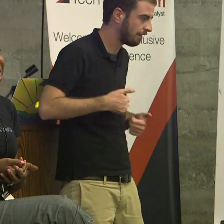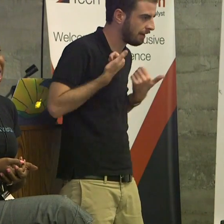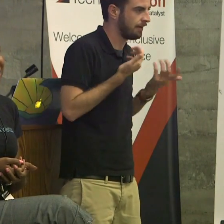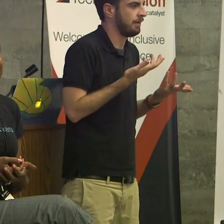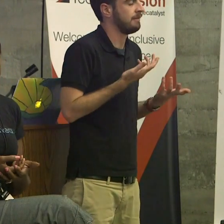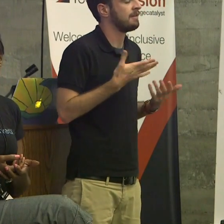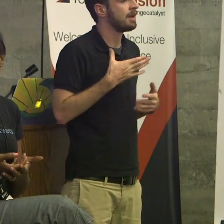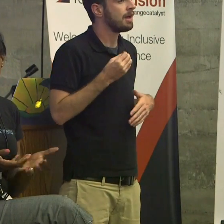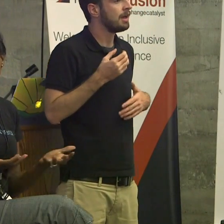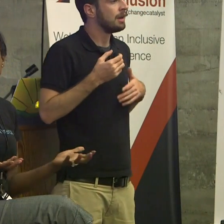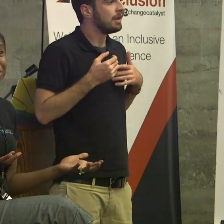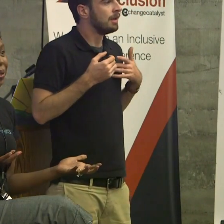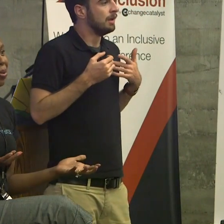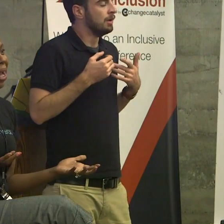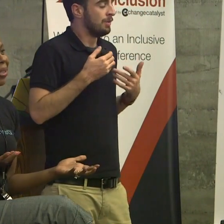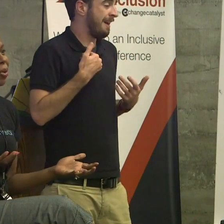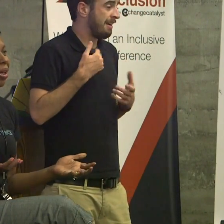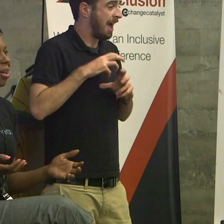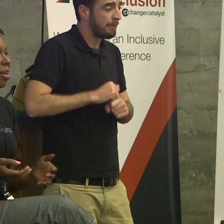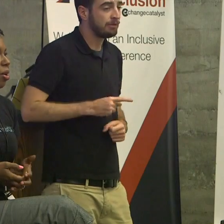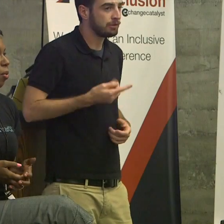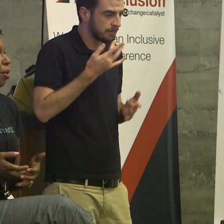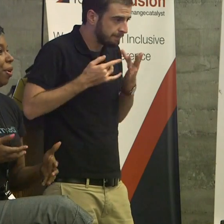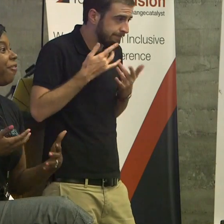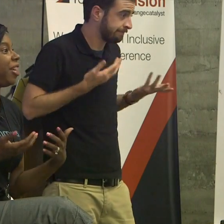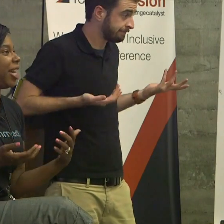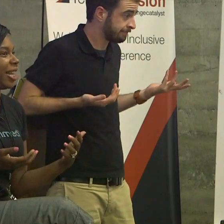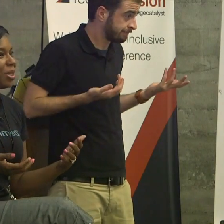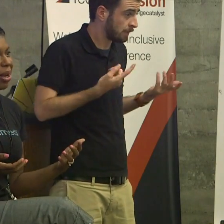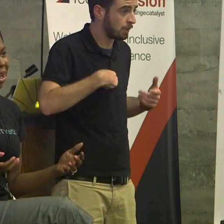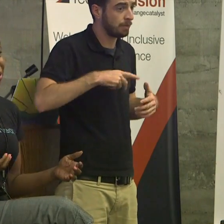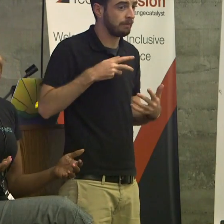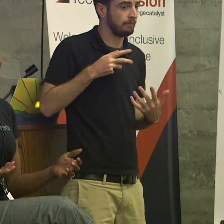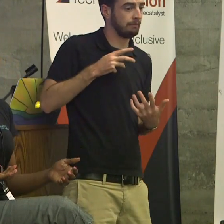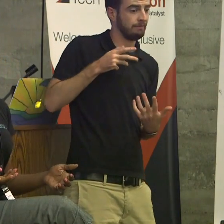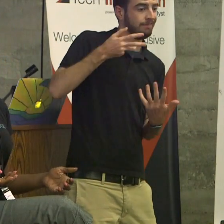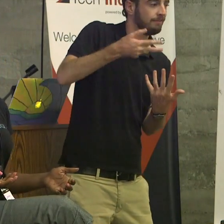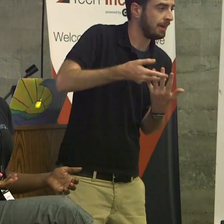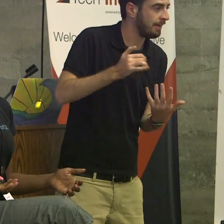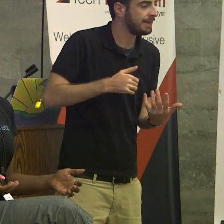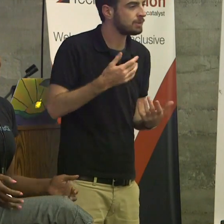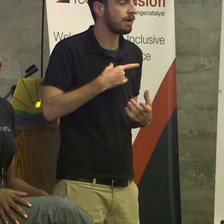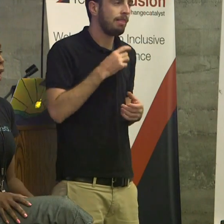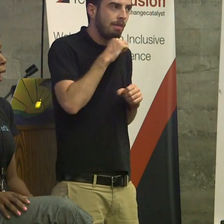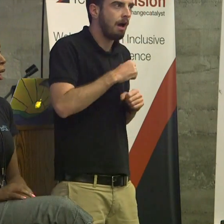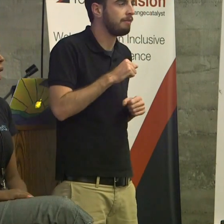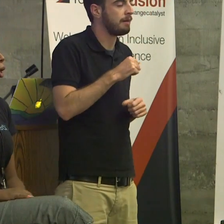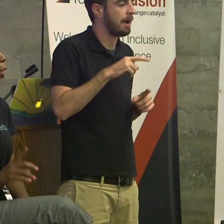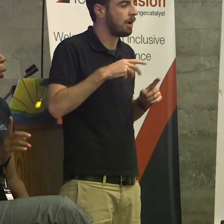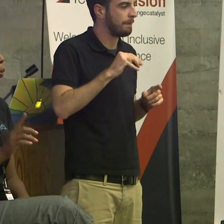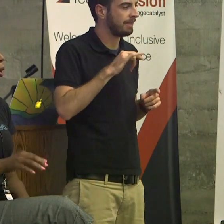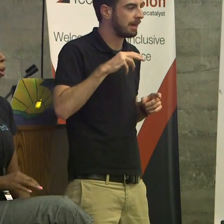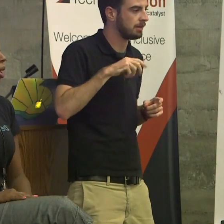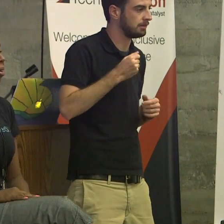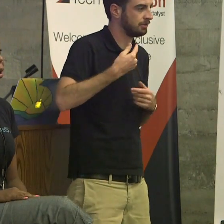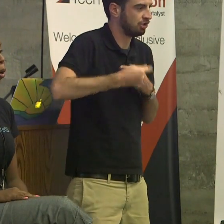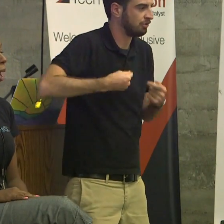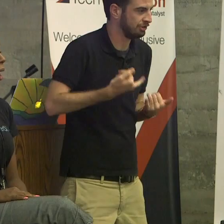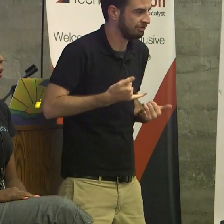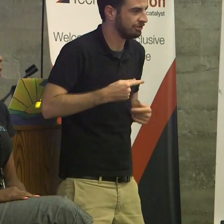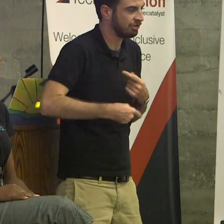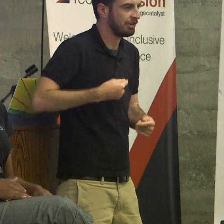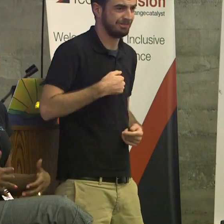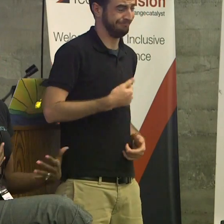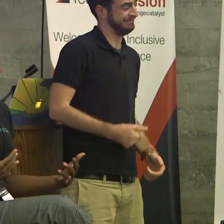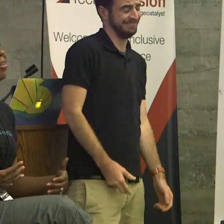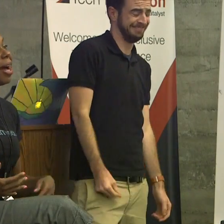we have a habit of just making do, right? So we fit in. And that's what I love about millennials. You know, they're like, no.